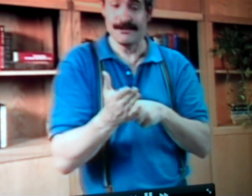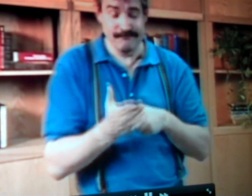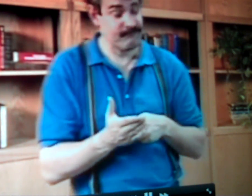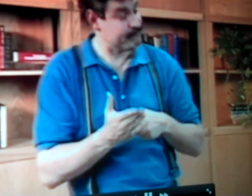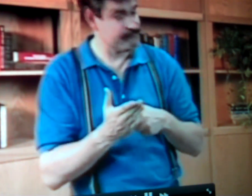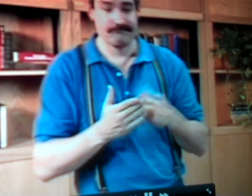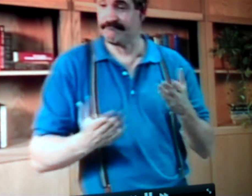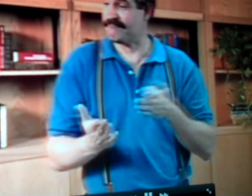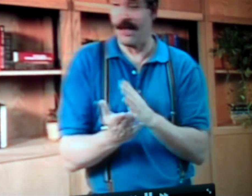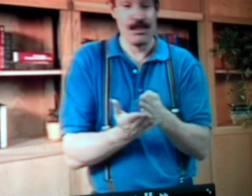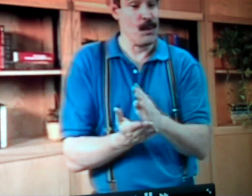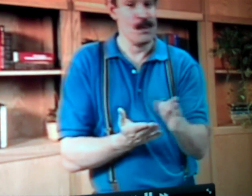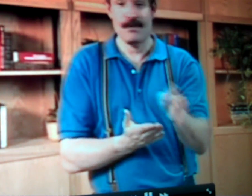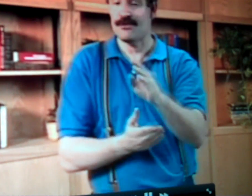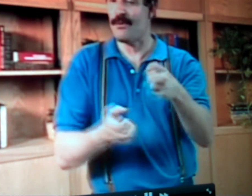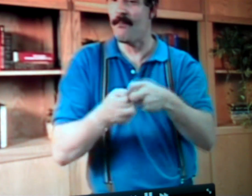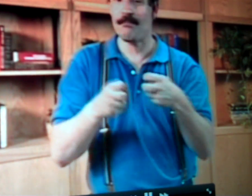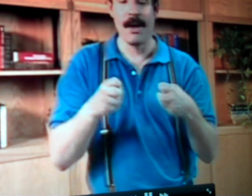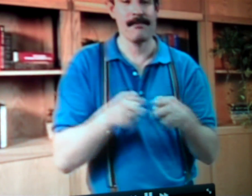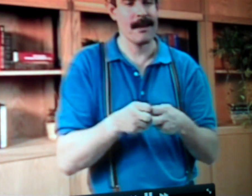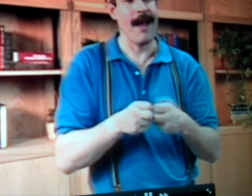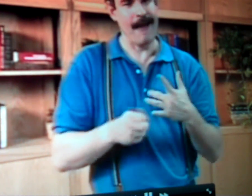So I went to the registrar's